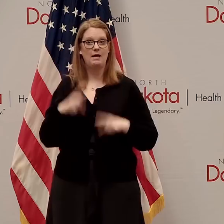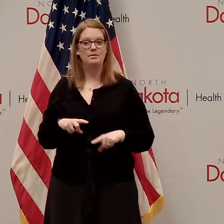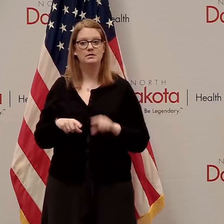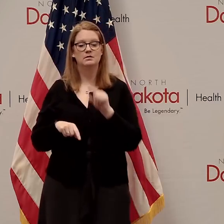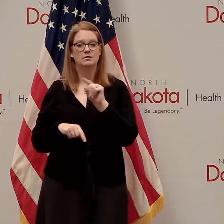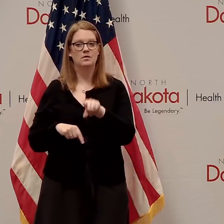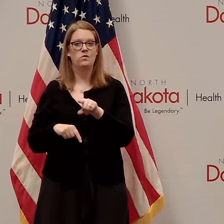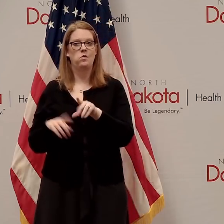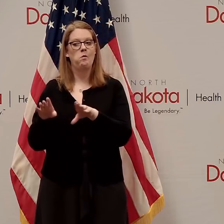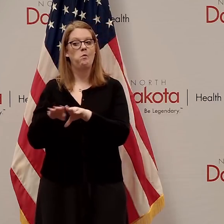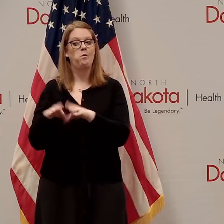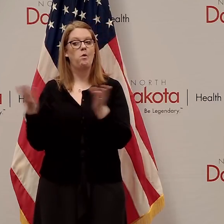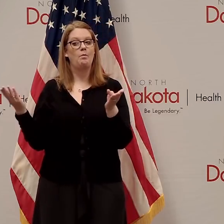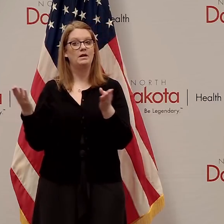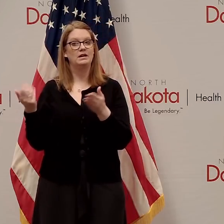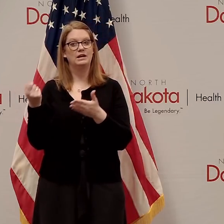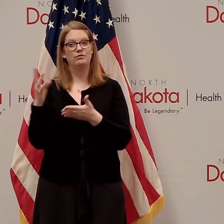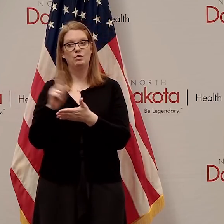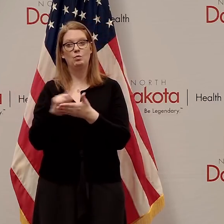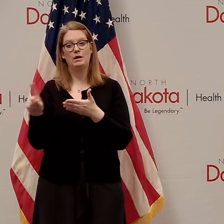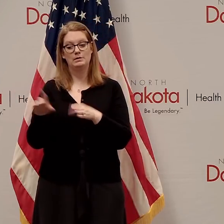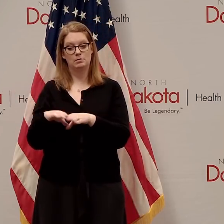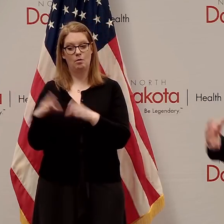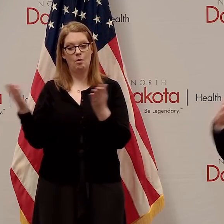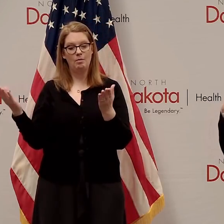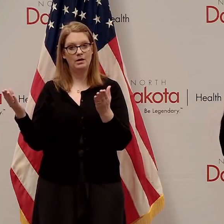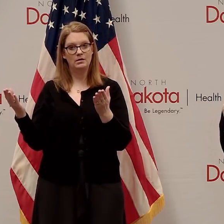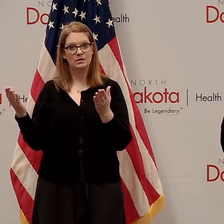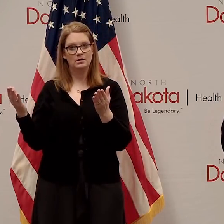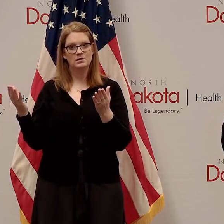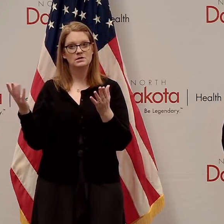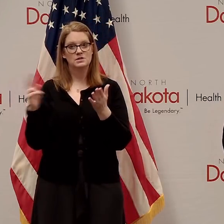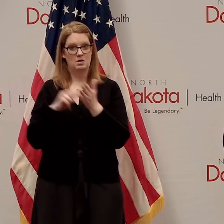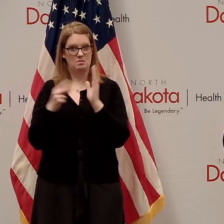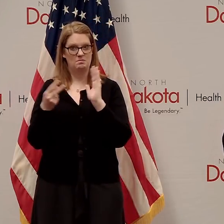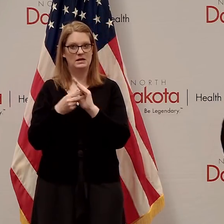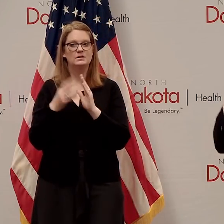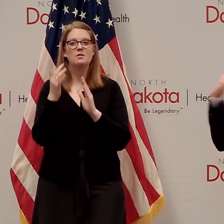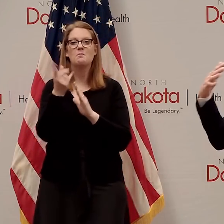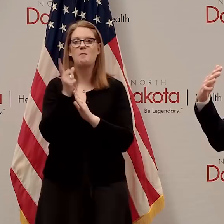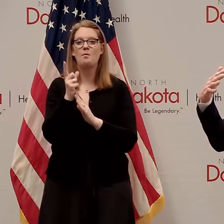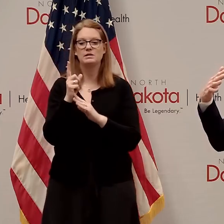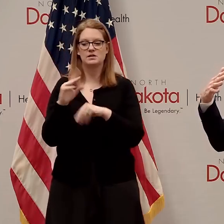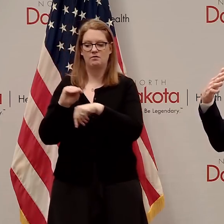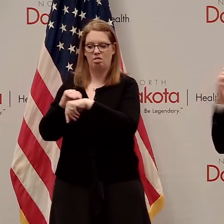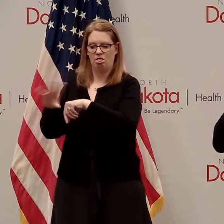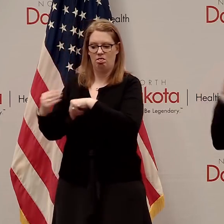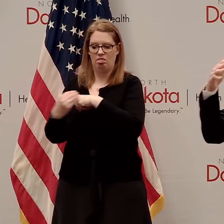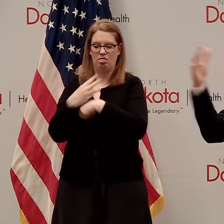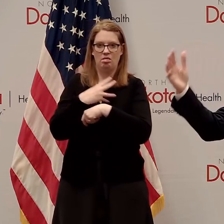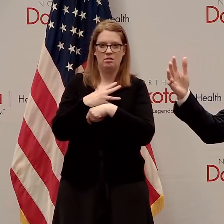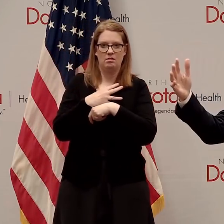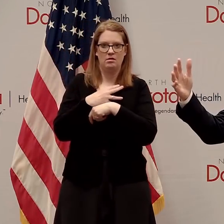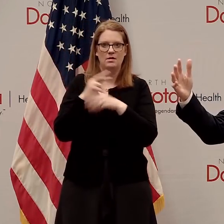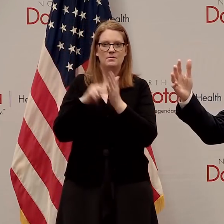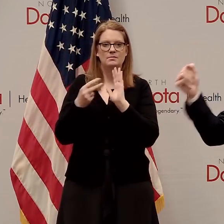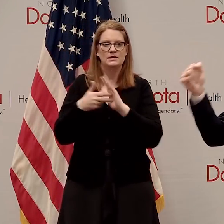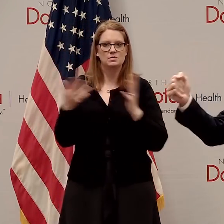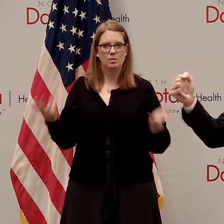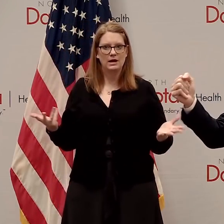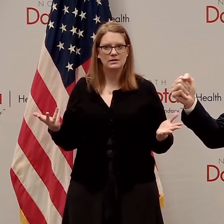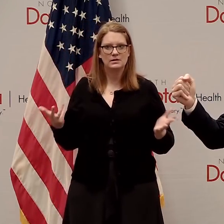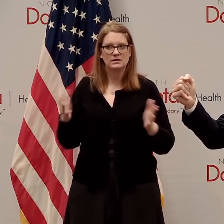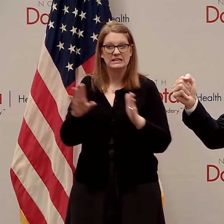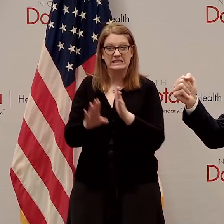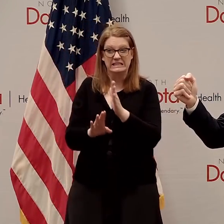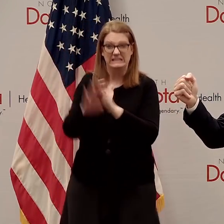start reopening in a few weeks and we're going to have more transmissible moments, what could that lead to? Well, that could lead to more of an outbreak. Yeah, but